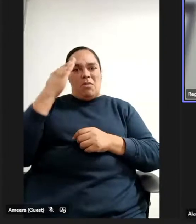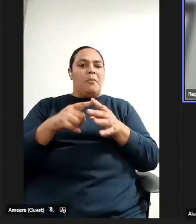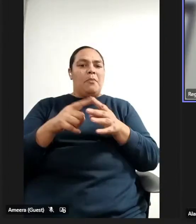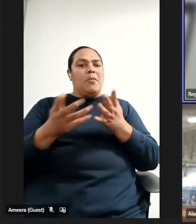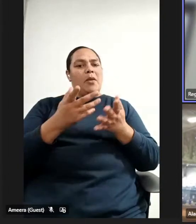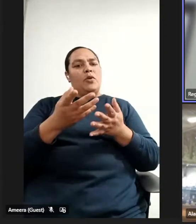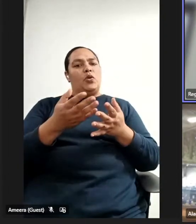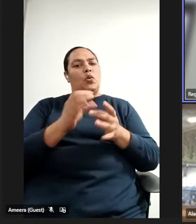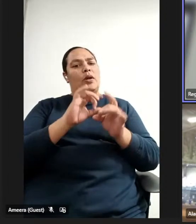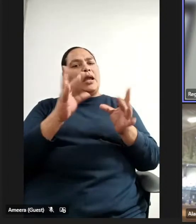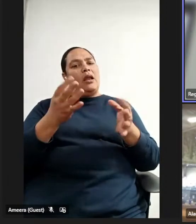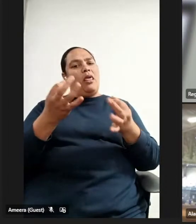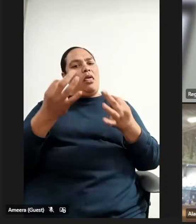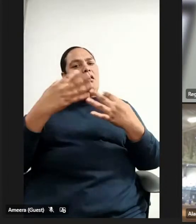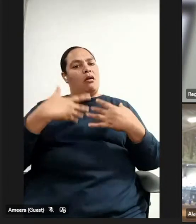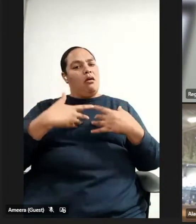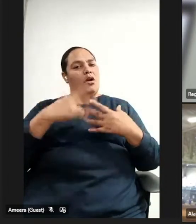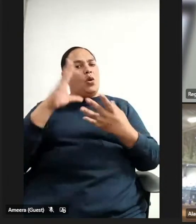the total investment. Thank you.